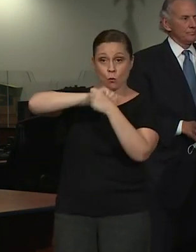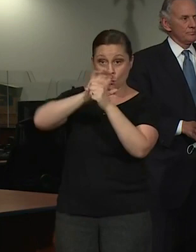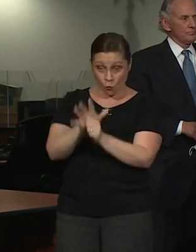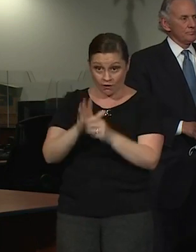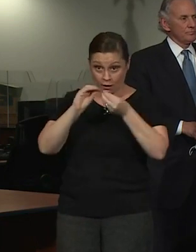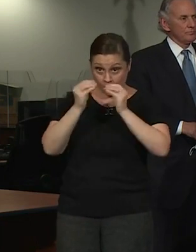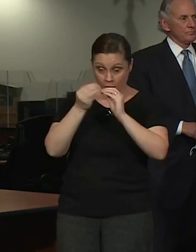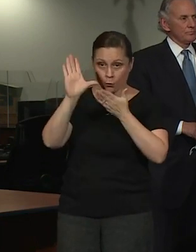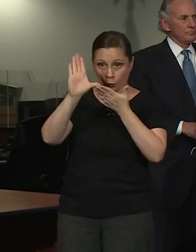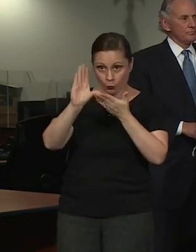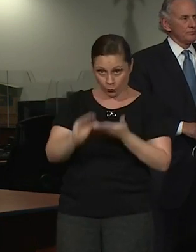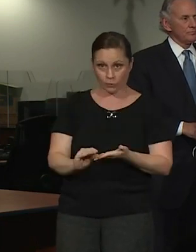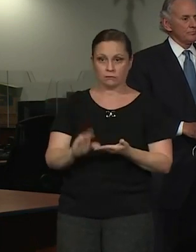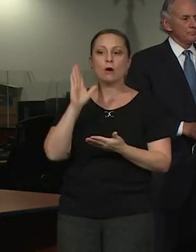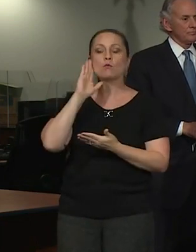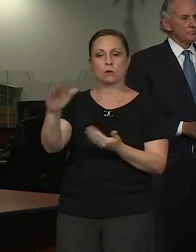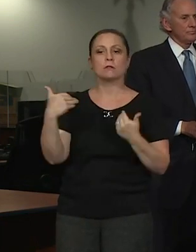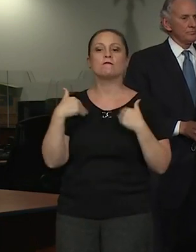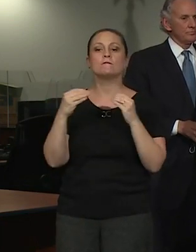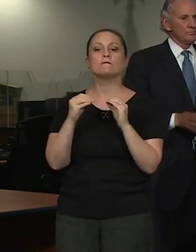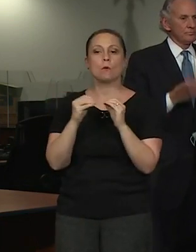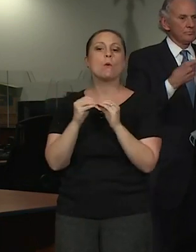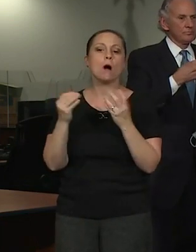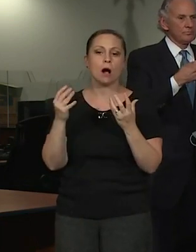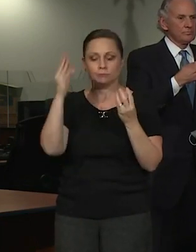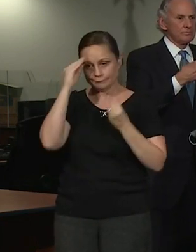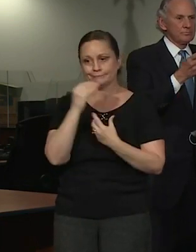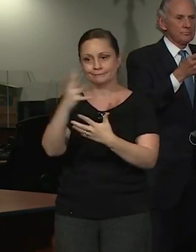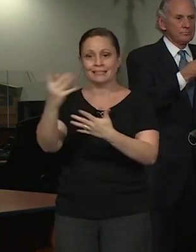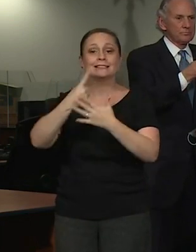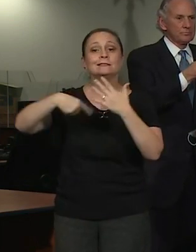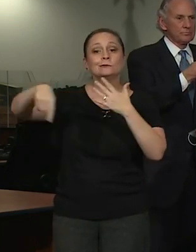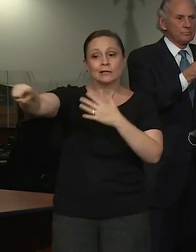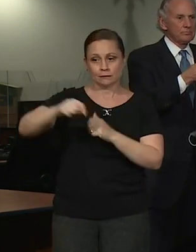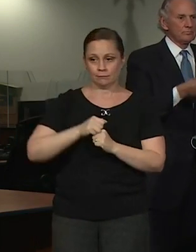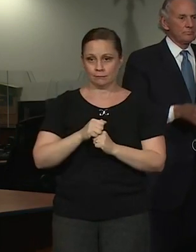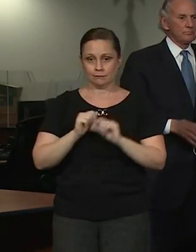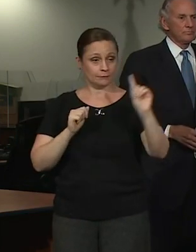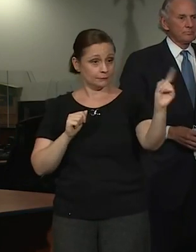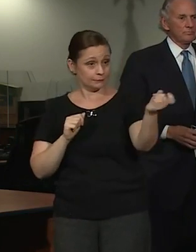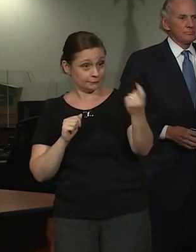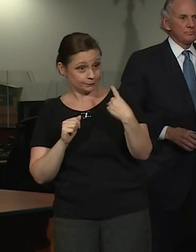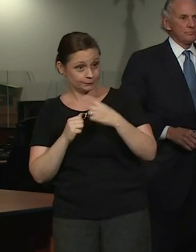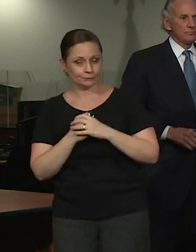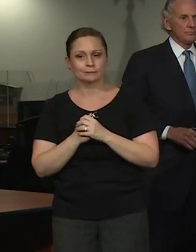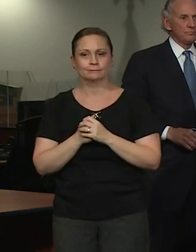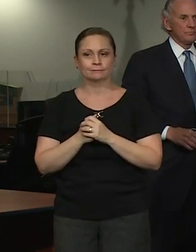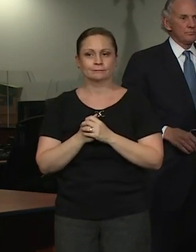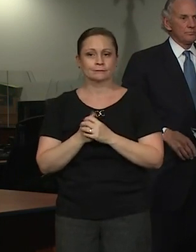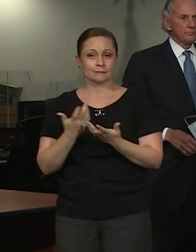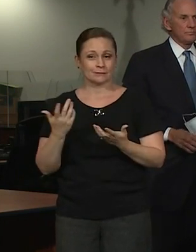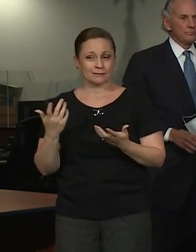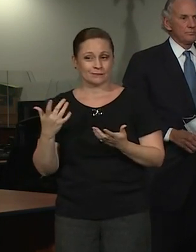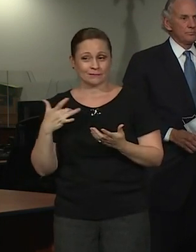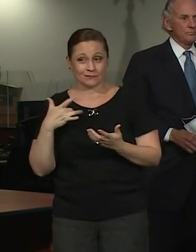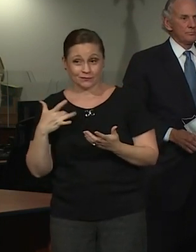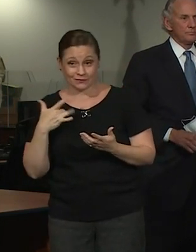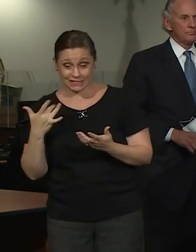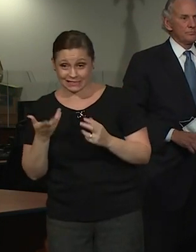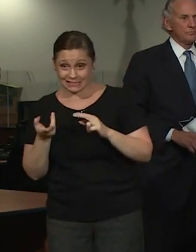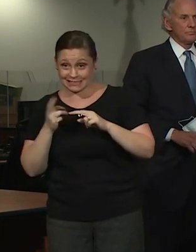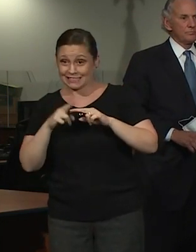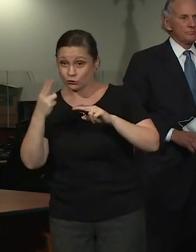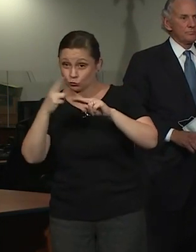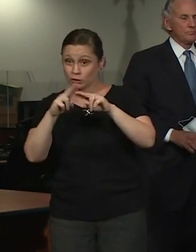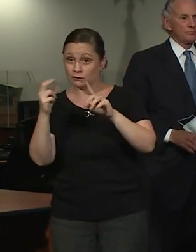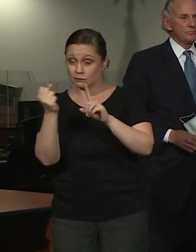But look for more next week in that regard. While you're up, do we suspect that there's any increase in abuse and neglect